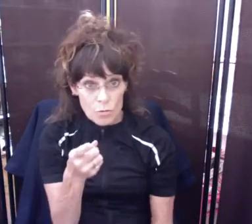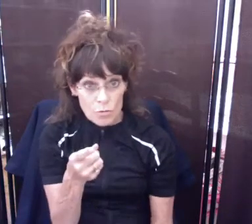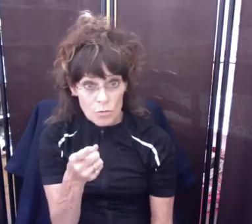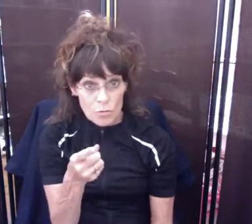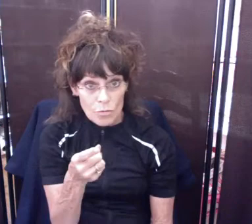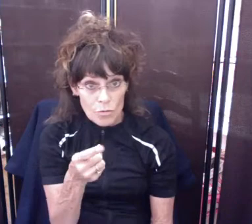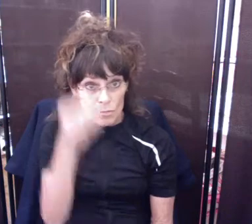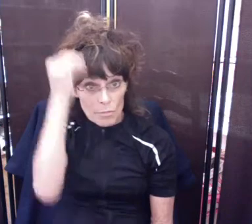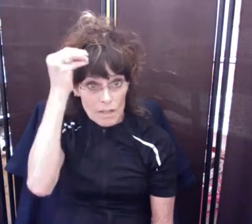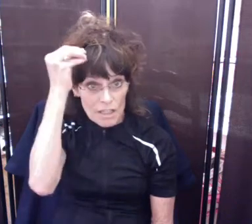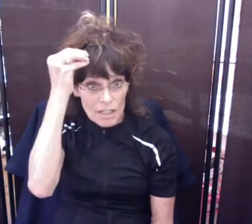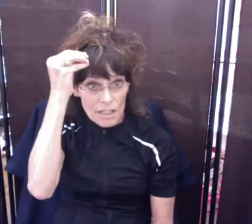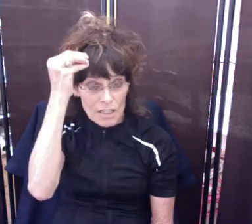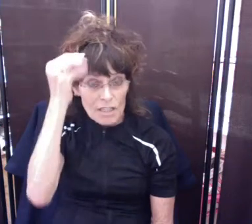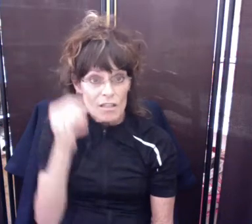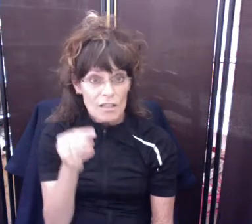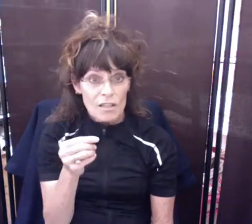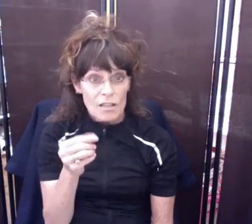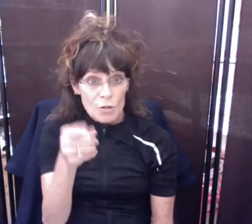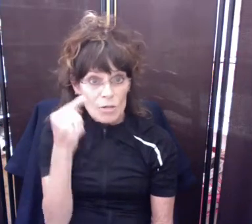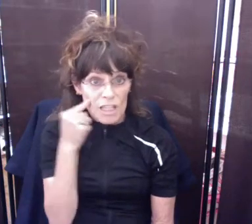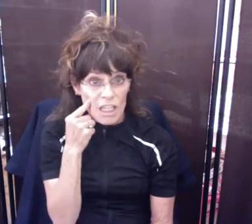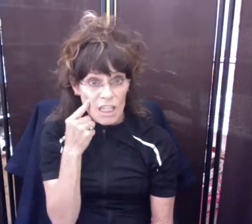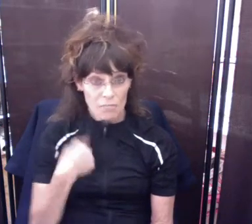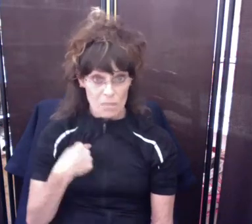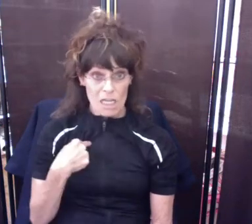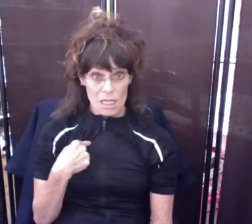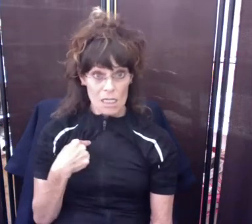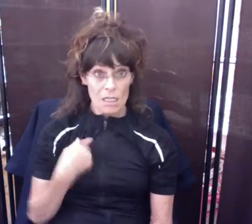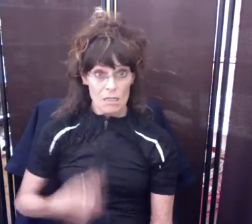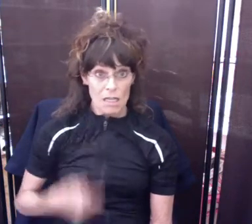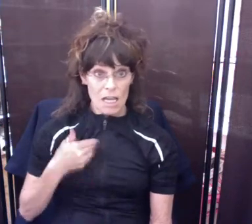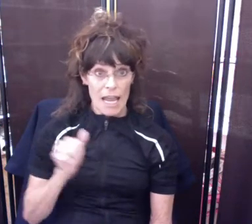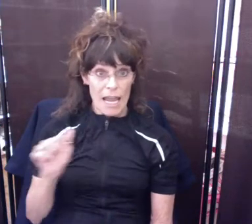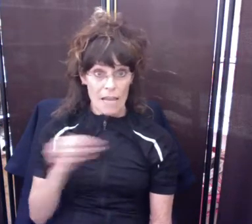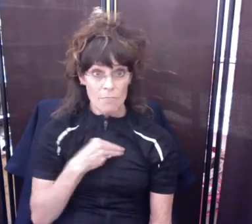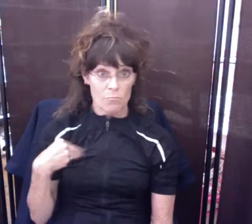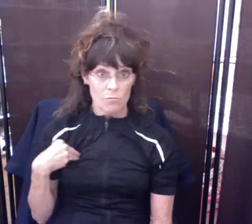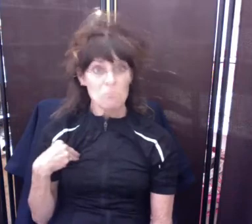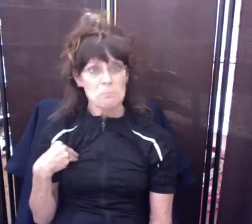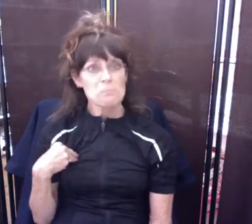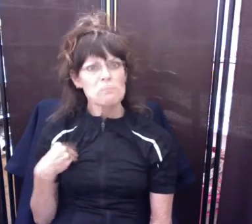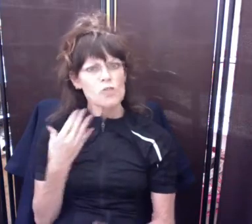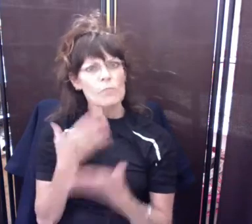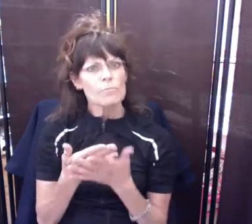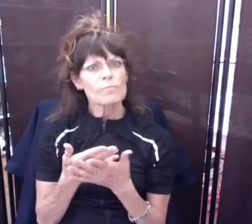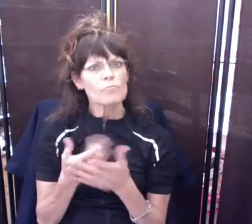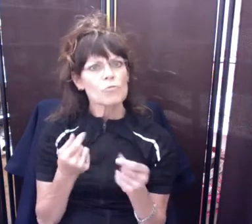be mistaken, but you would see like an AA member in good standing doing their job, and